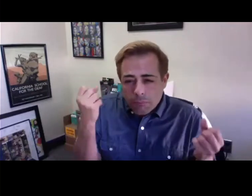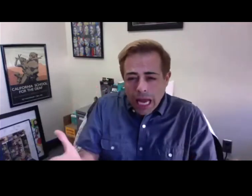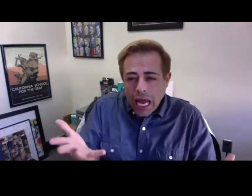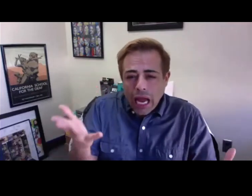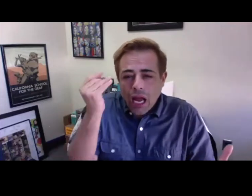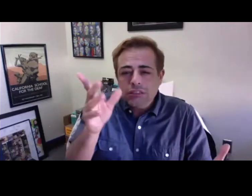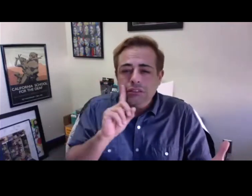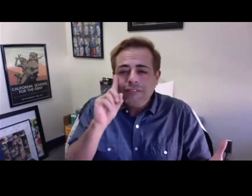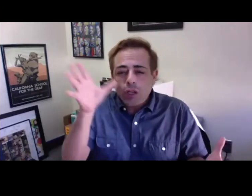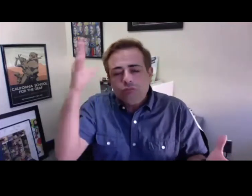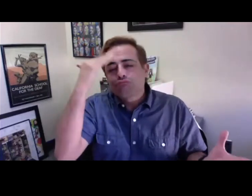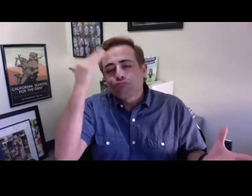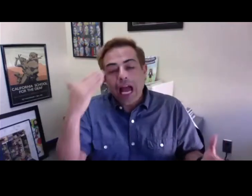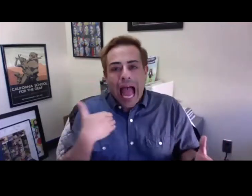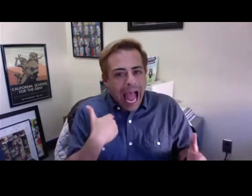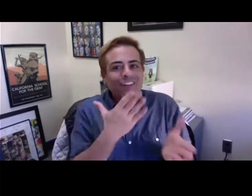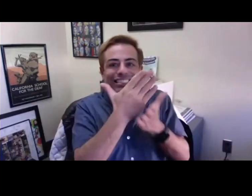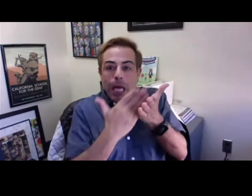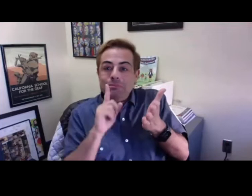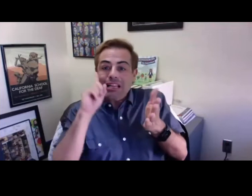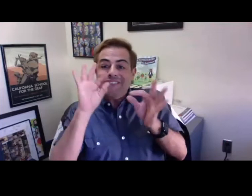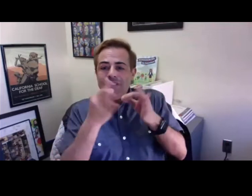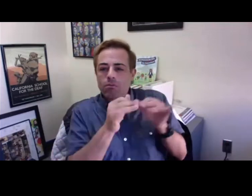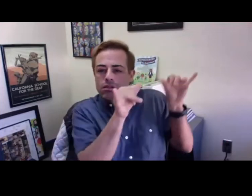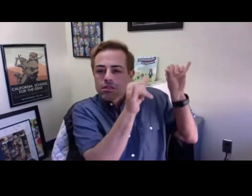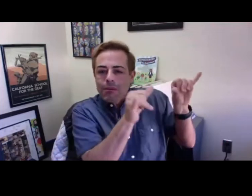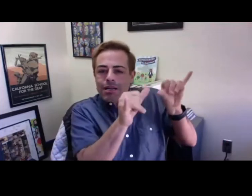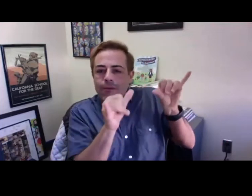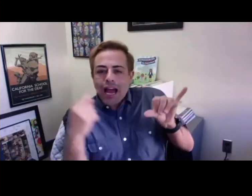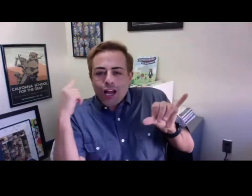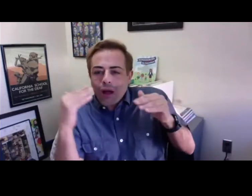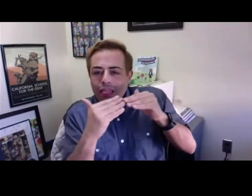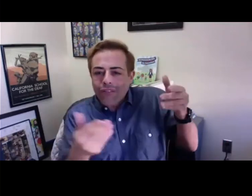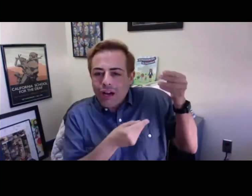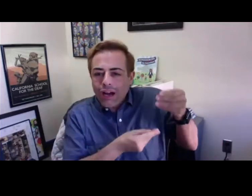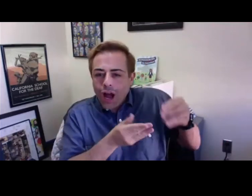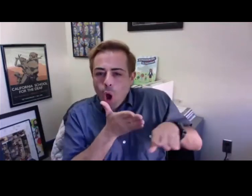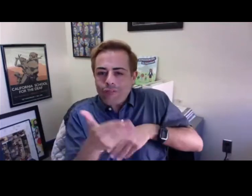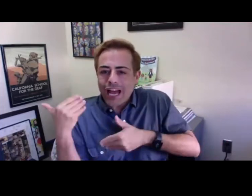see that there are a lot of parents that